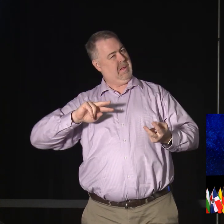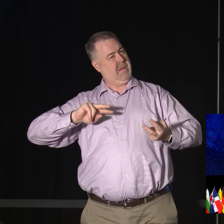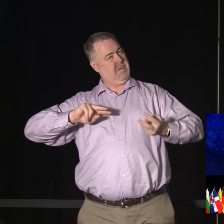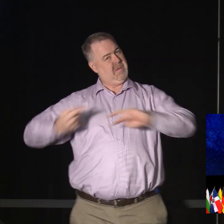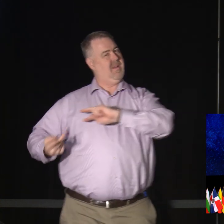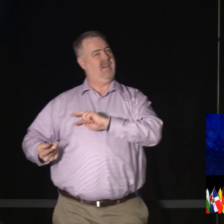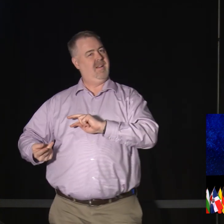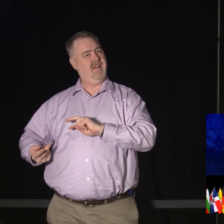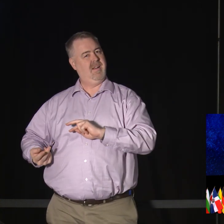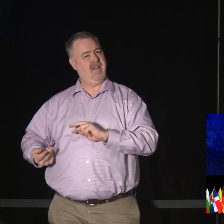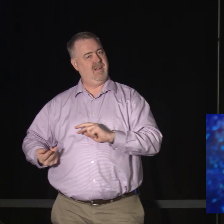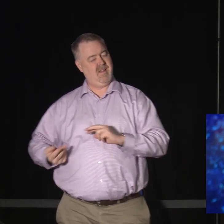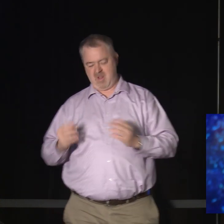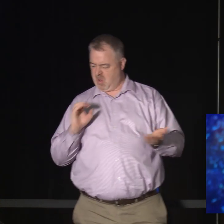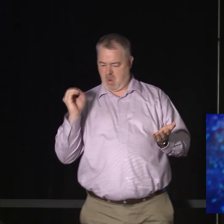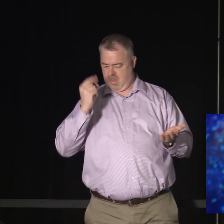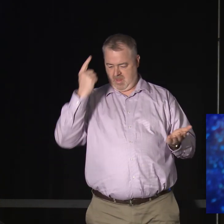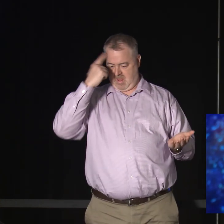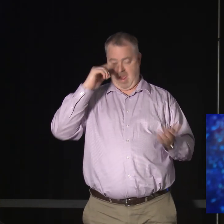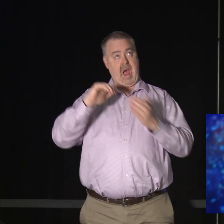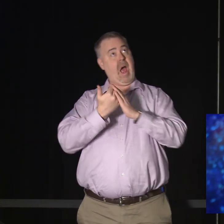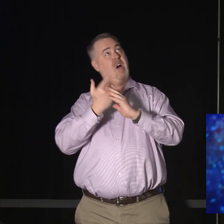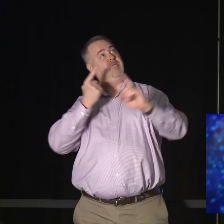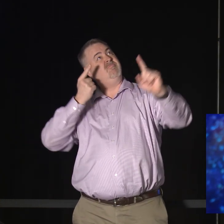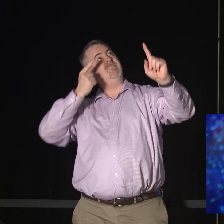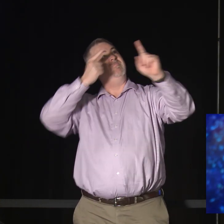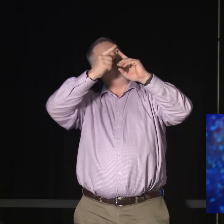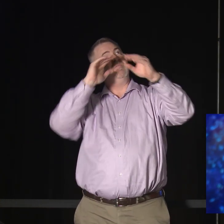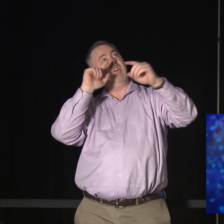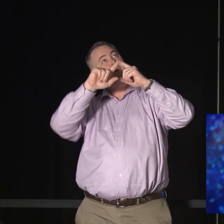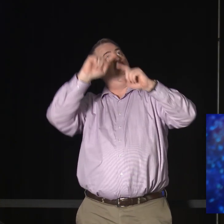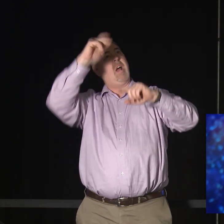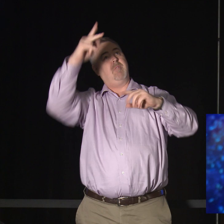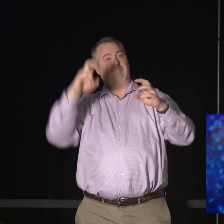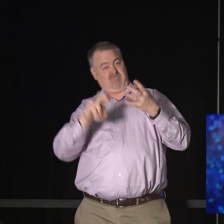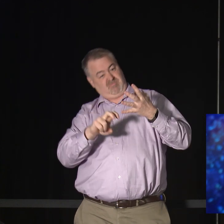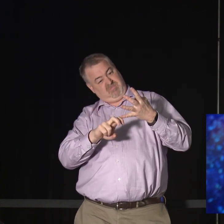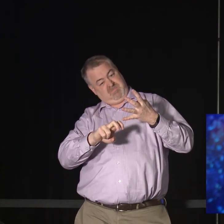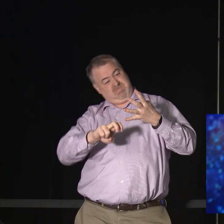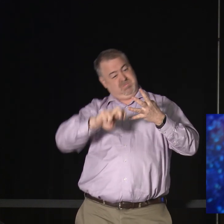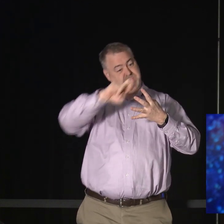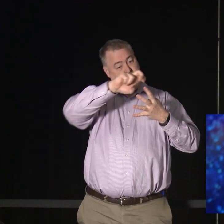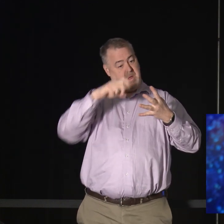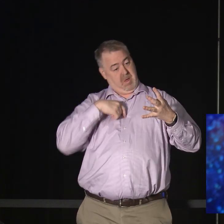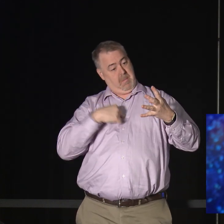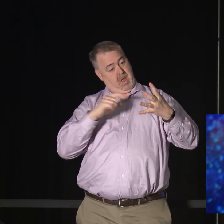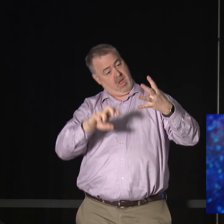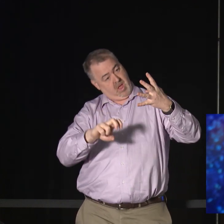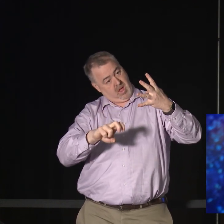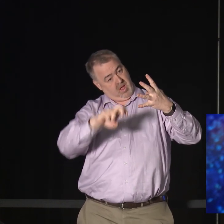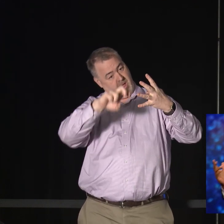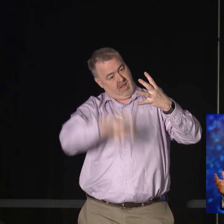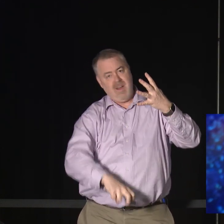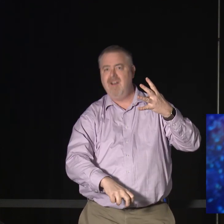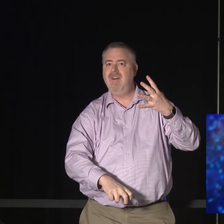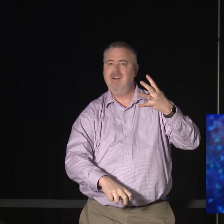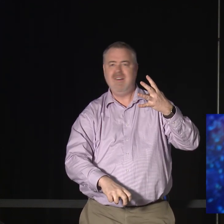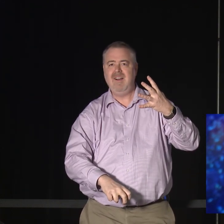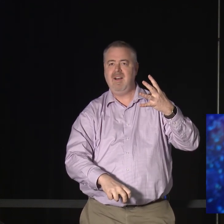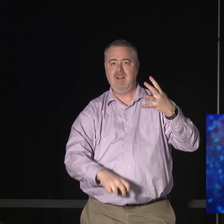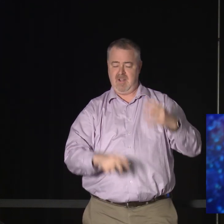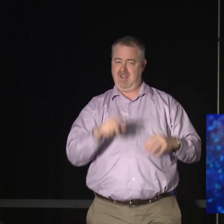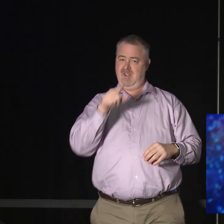No one thinks that the way to the top is by going down. You didn't get on the elevator if you stayed in